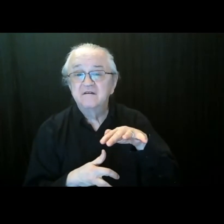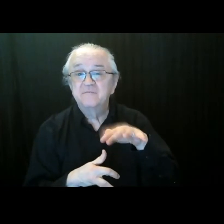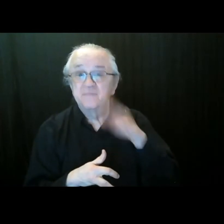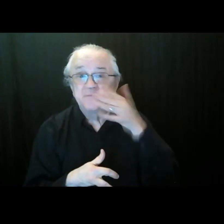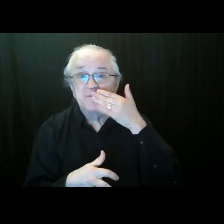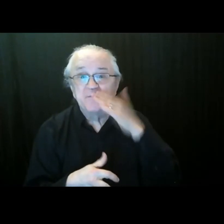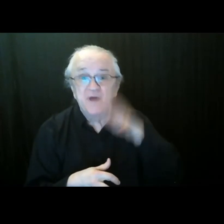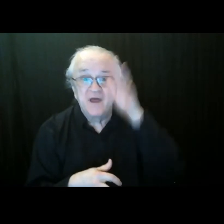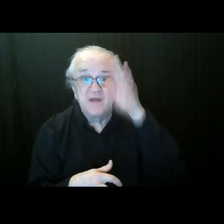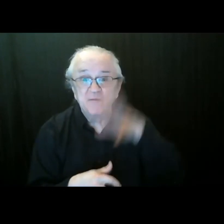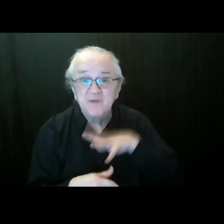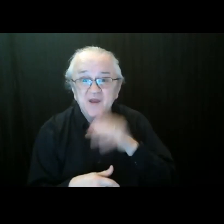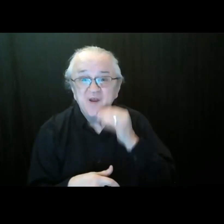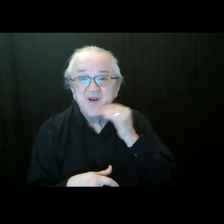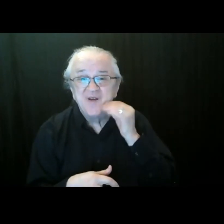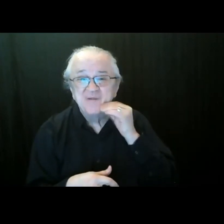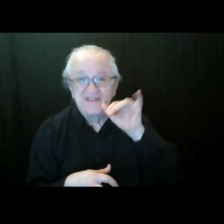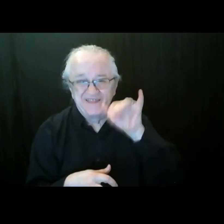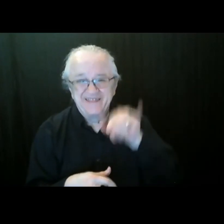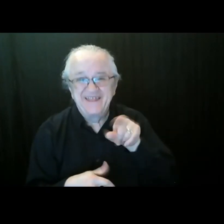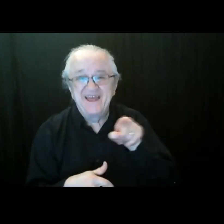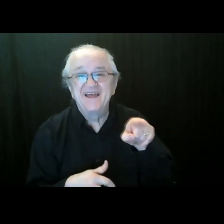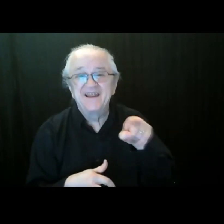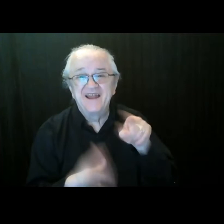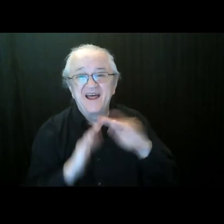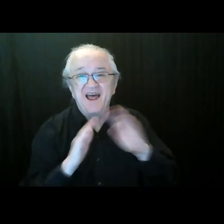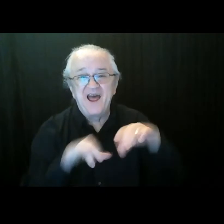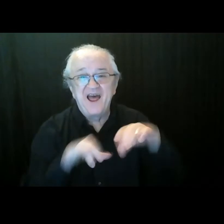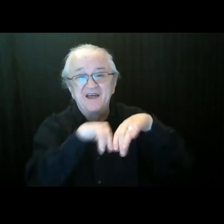where Michael and Laura's cottage was built.